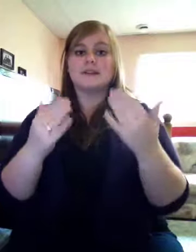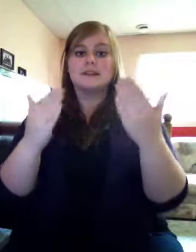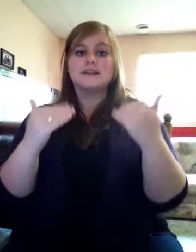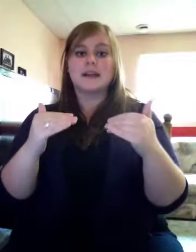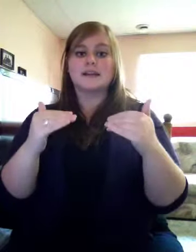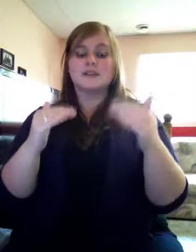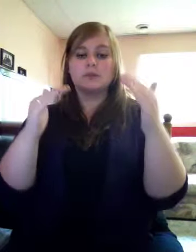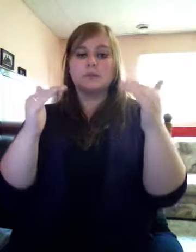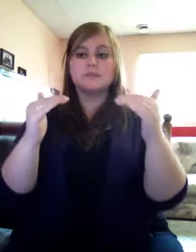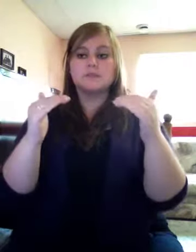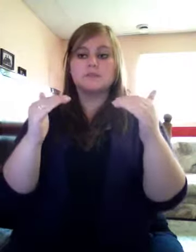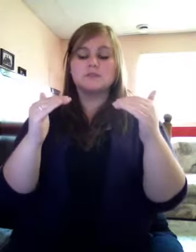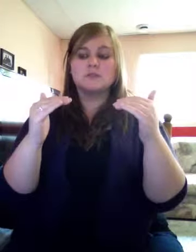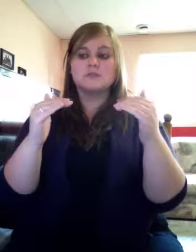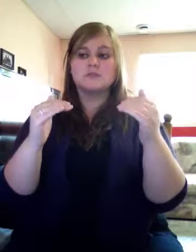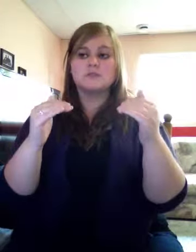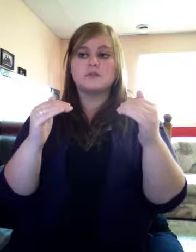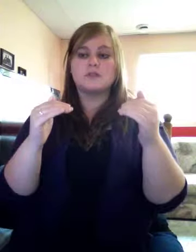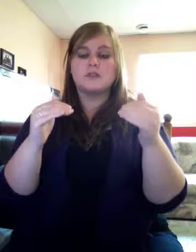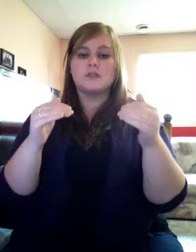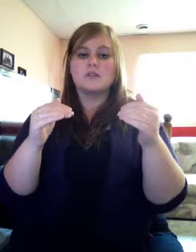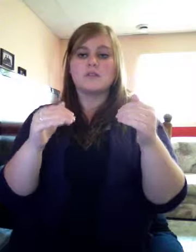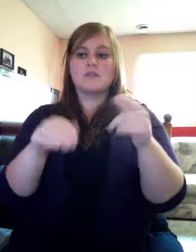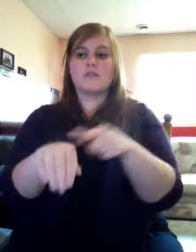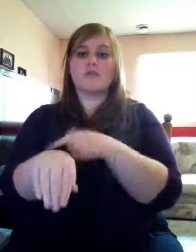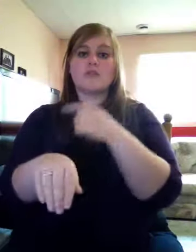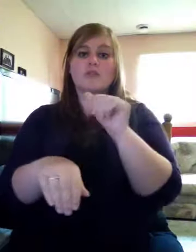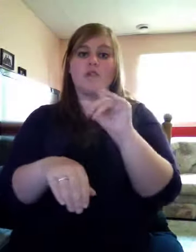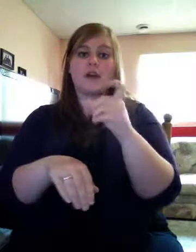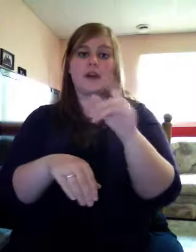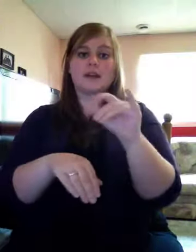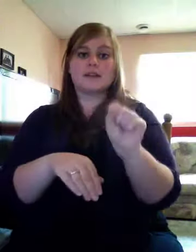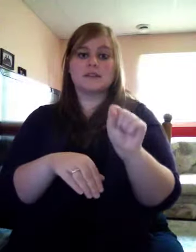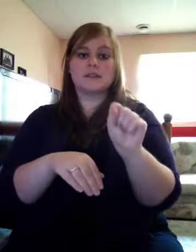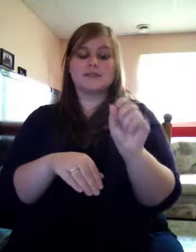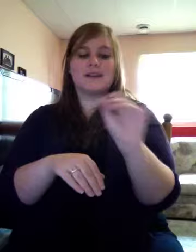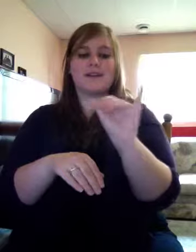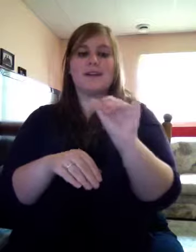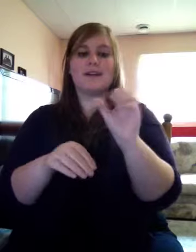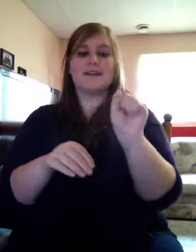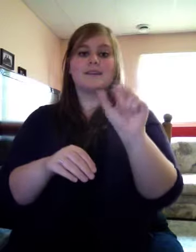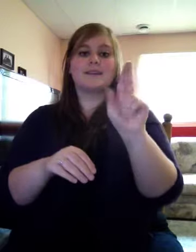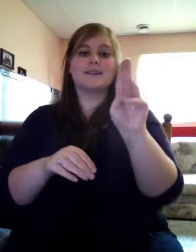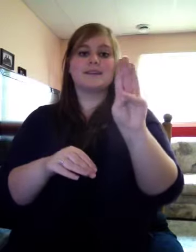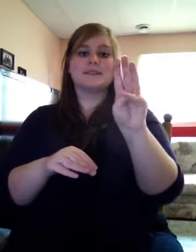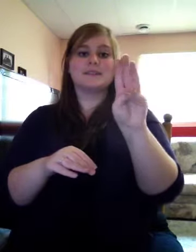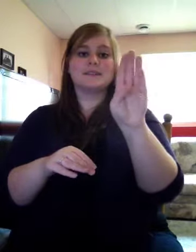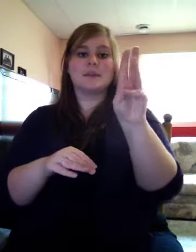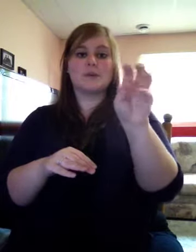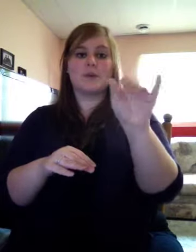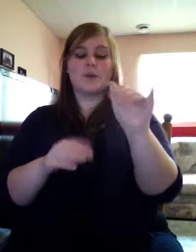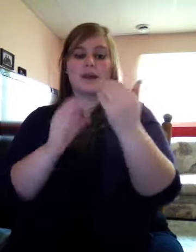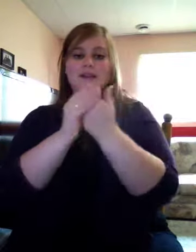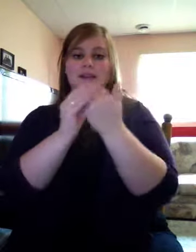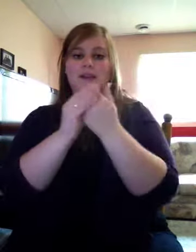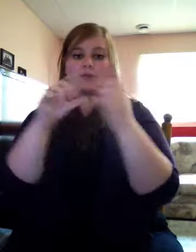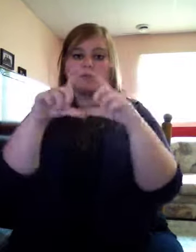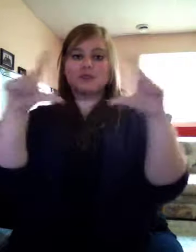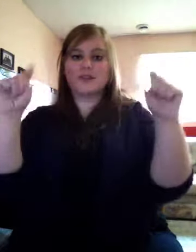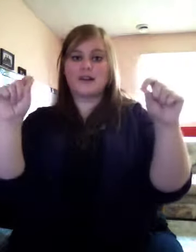long-axis orientation, and I like to categorize this as the Subway sandwich sign. And what we see here is the lumen making up the filling